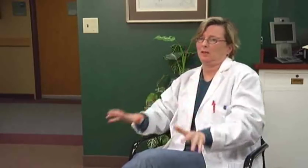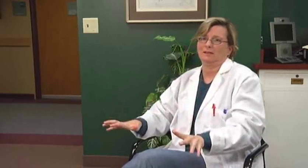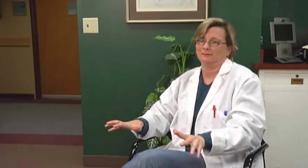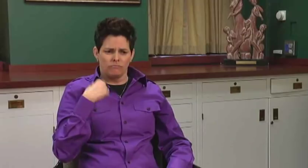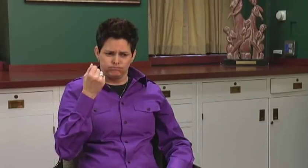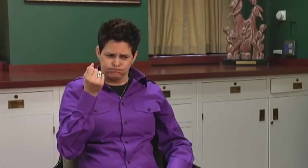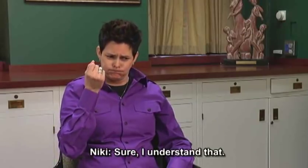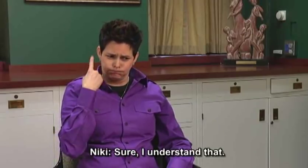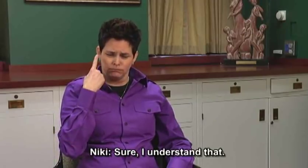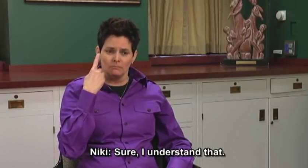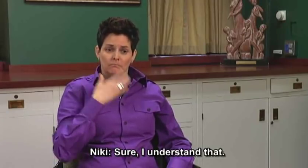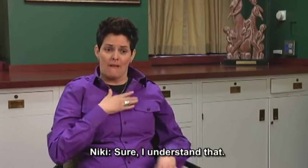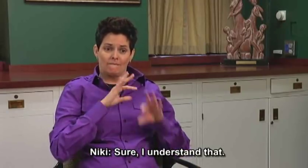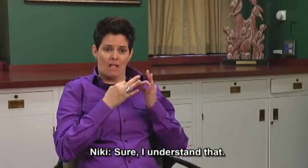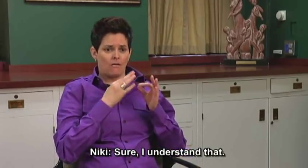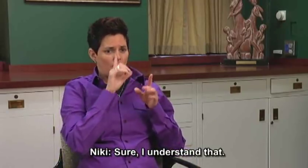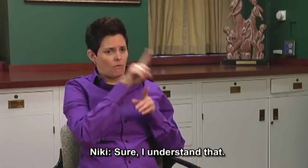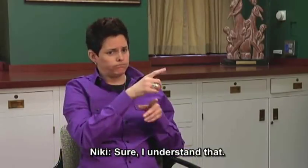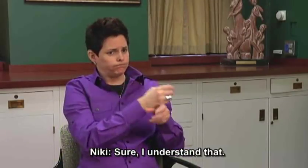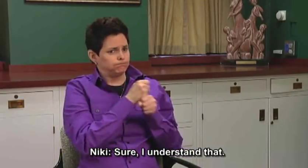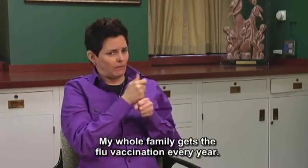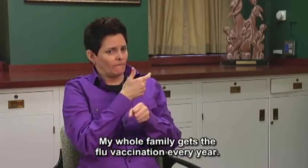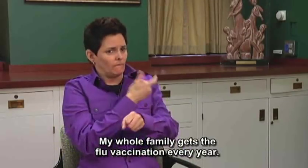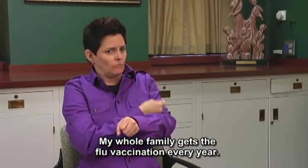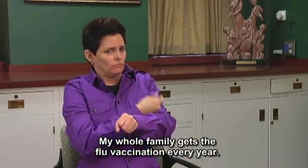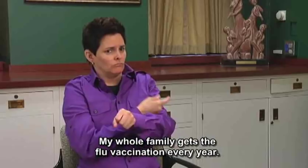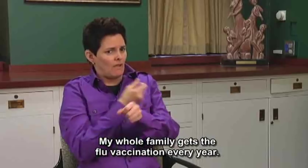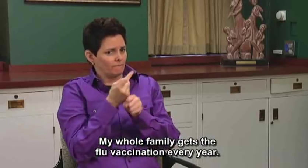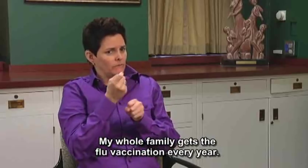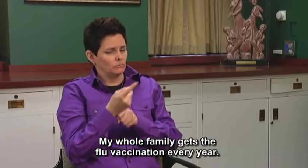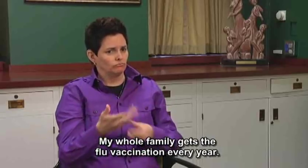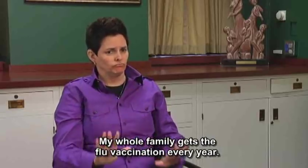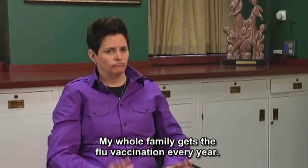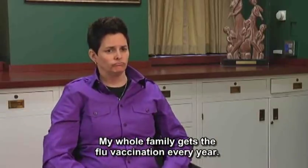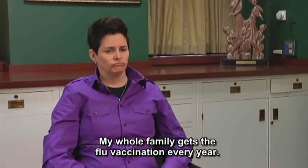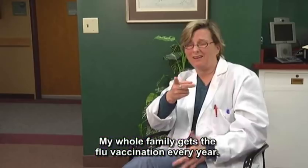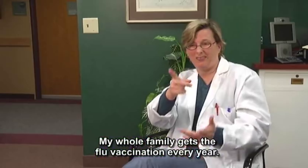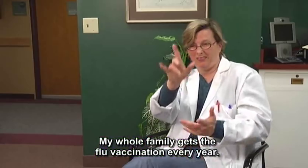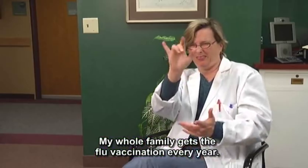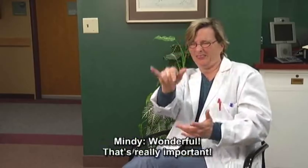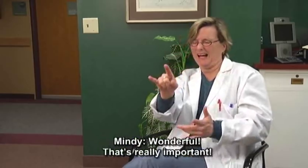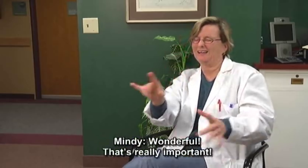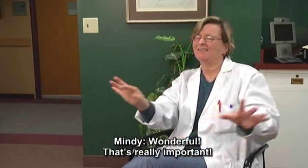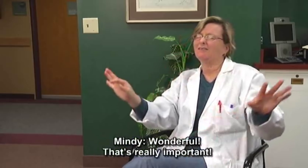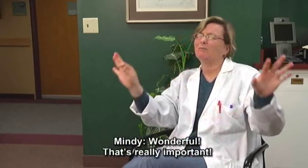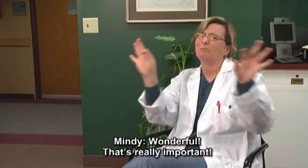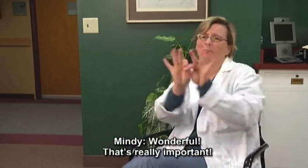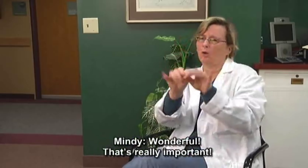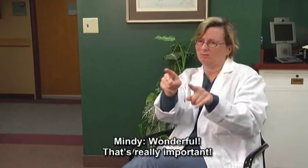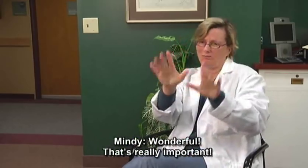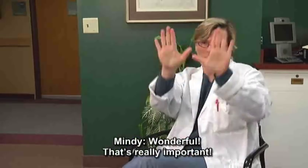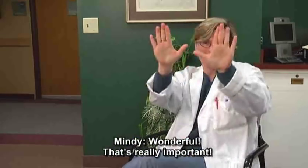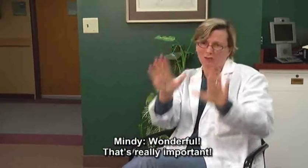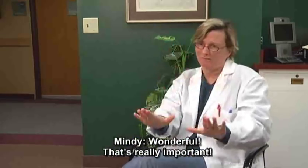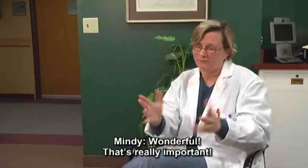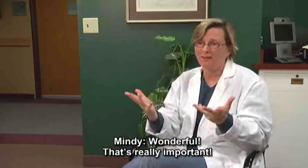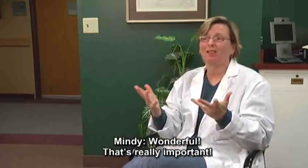sure i understand that my whole family gets the flu vaccination every year wonderful that's